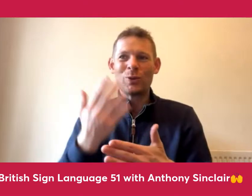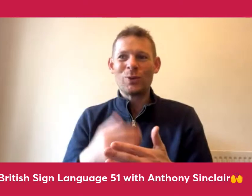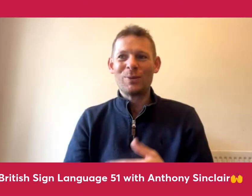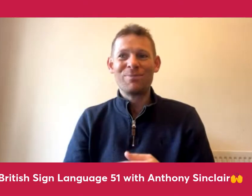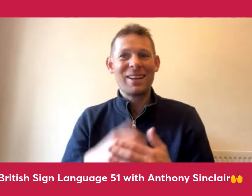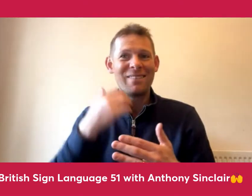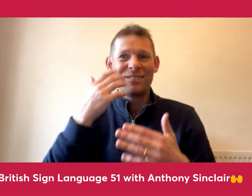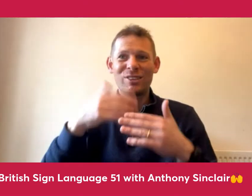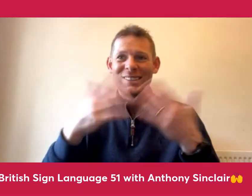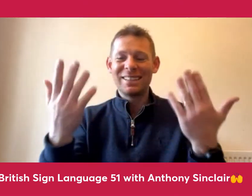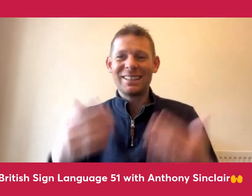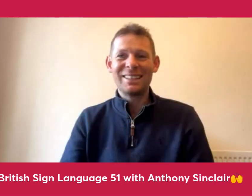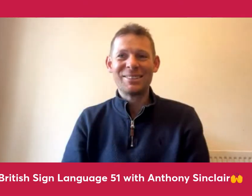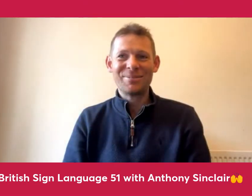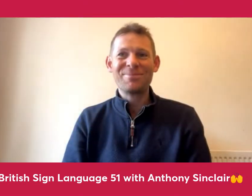So that's good that you're learning something new.